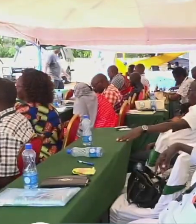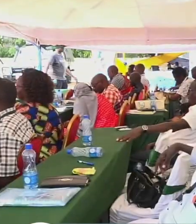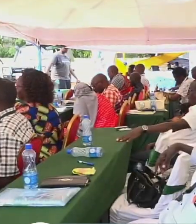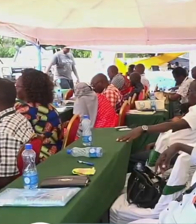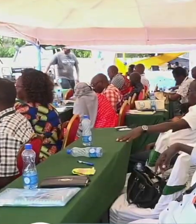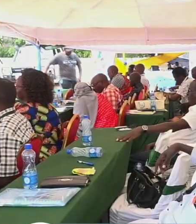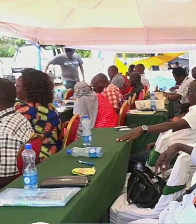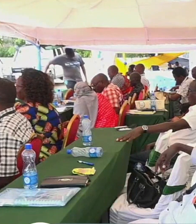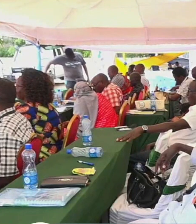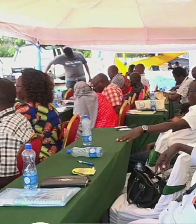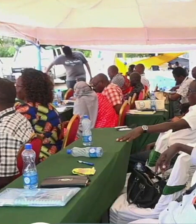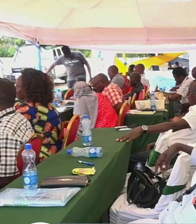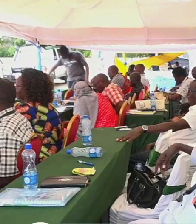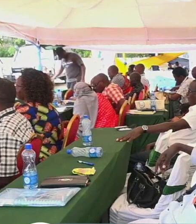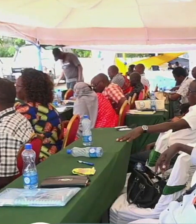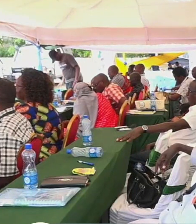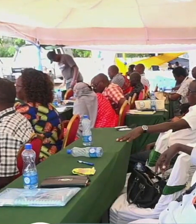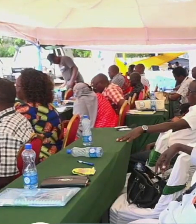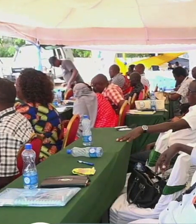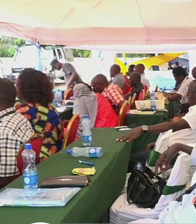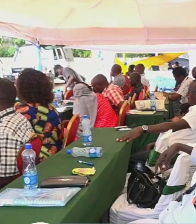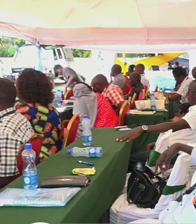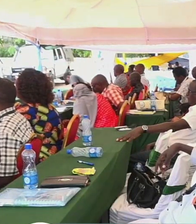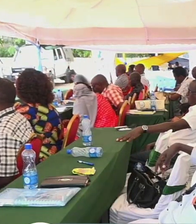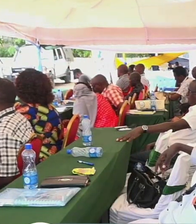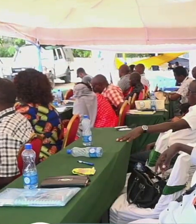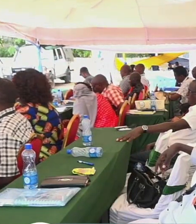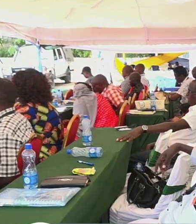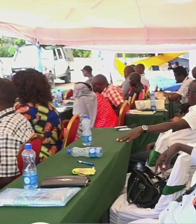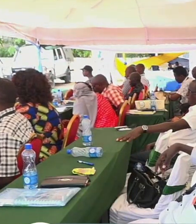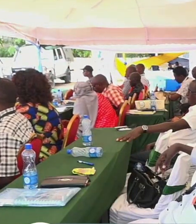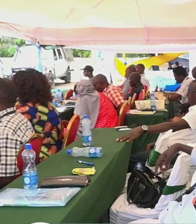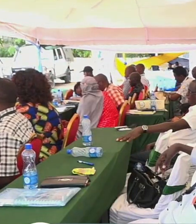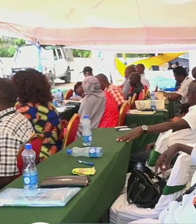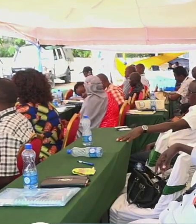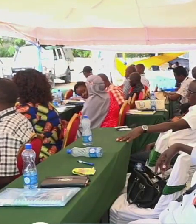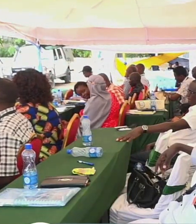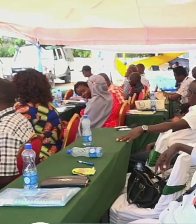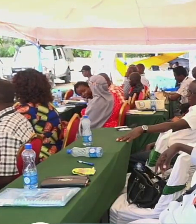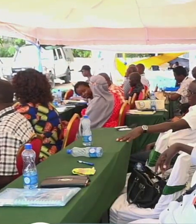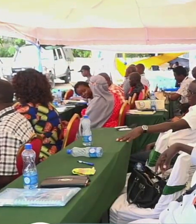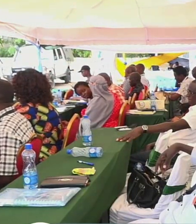we are conducting in Turkana County, and we'll continue to